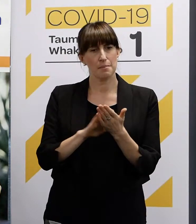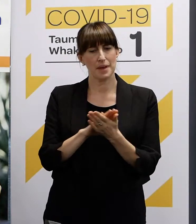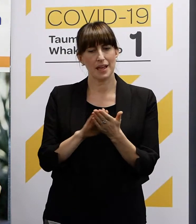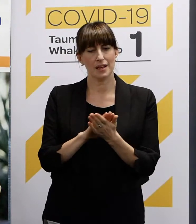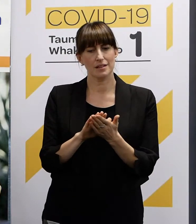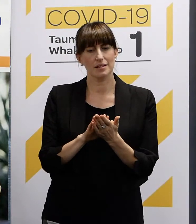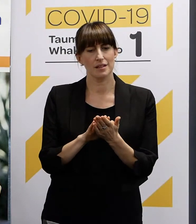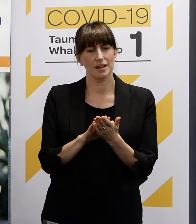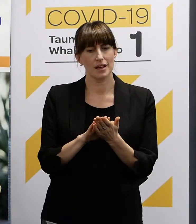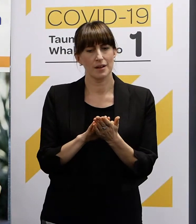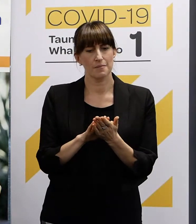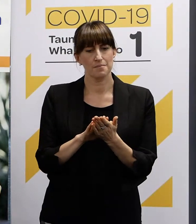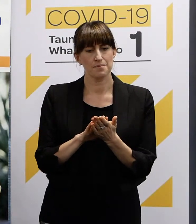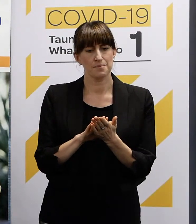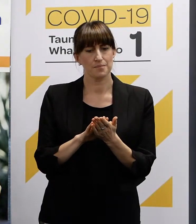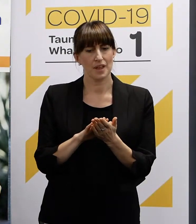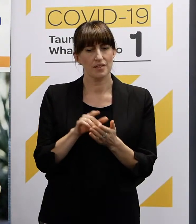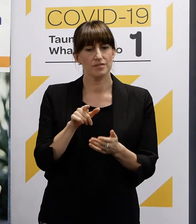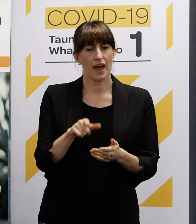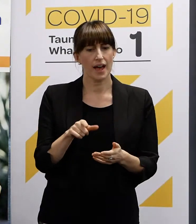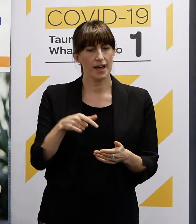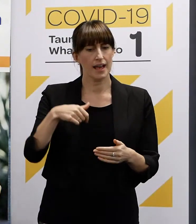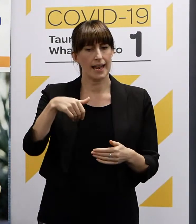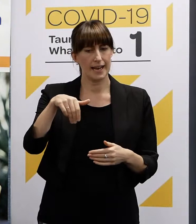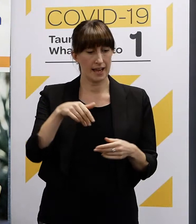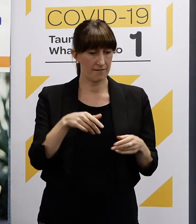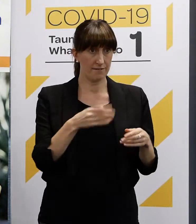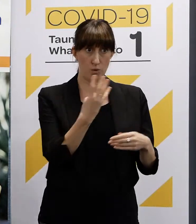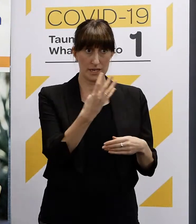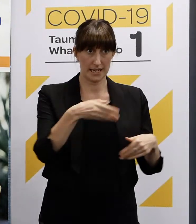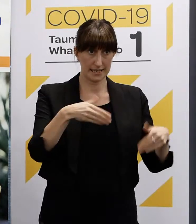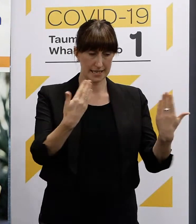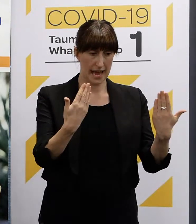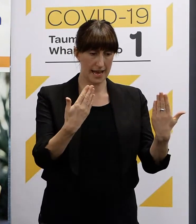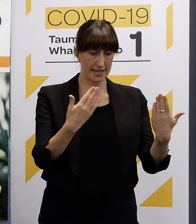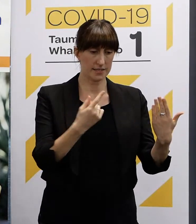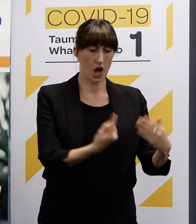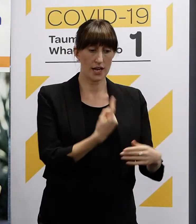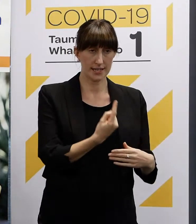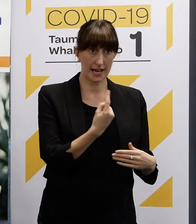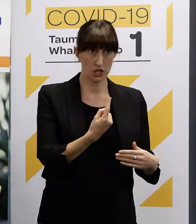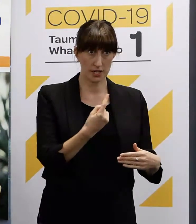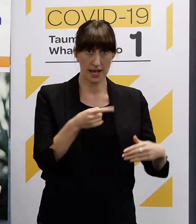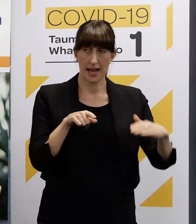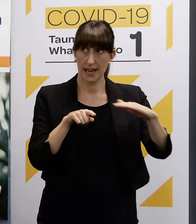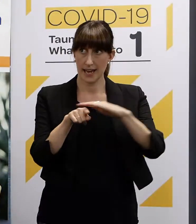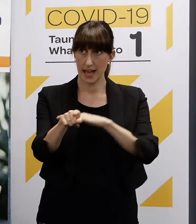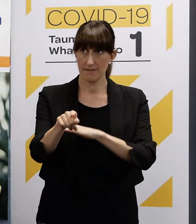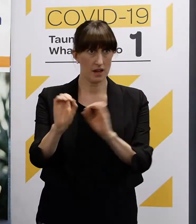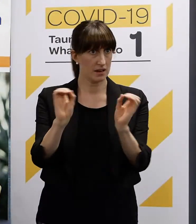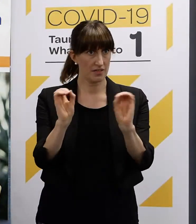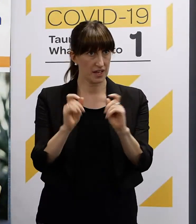they shouldn't get pending test results if they did leave isolation? So the 239, yes.